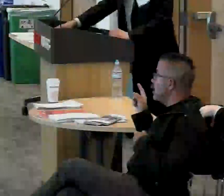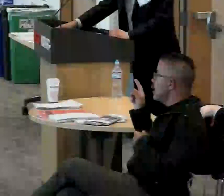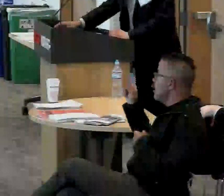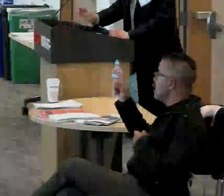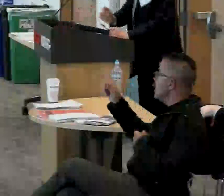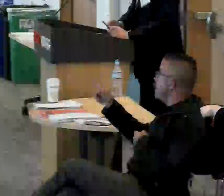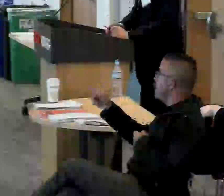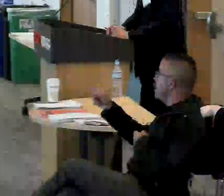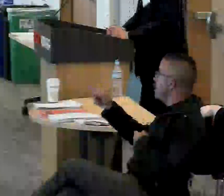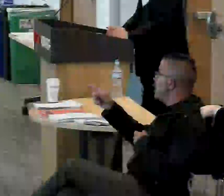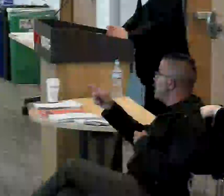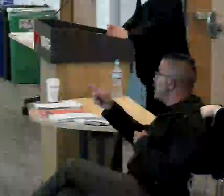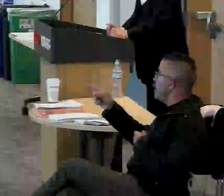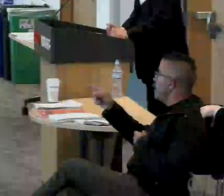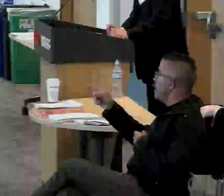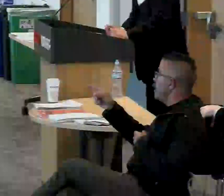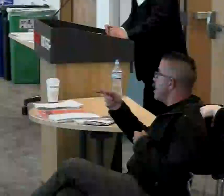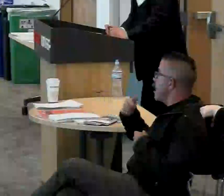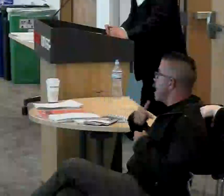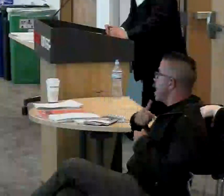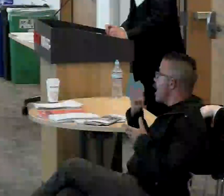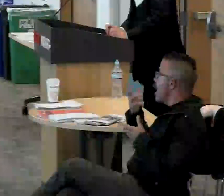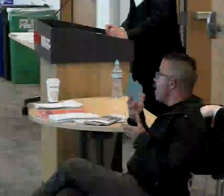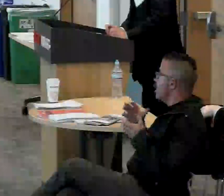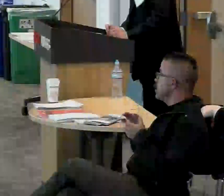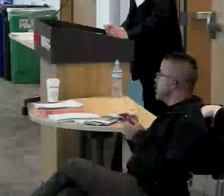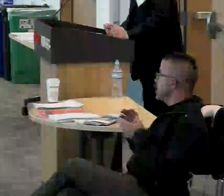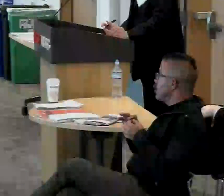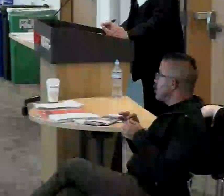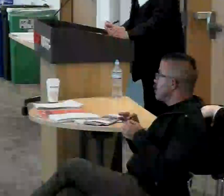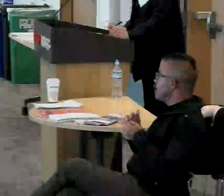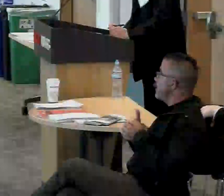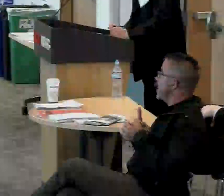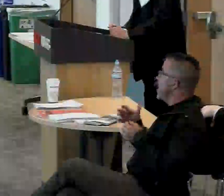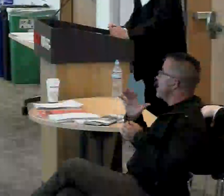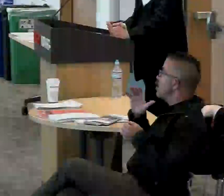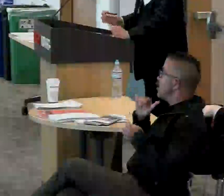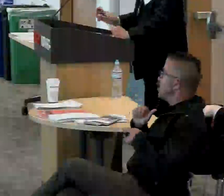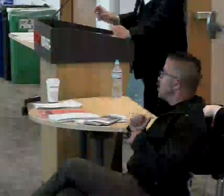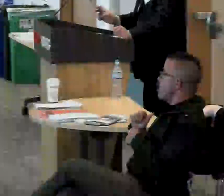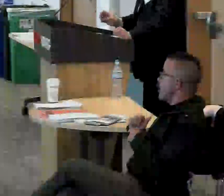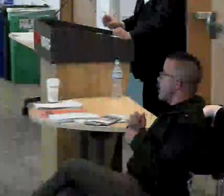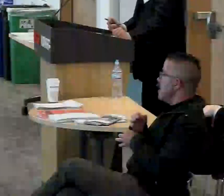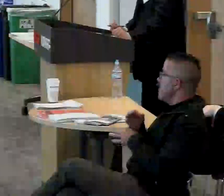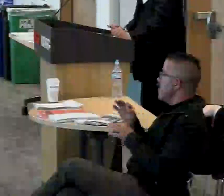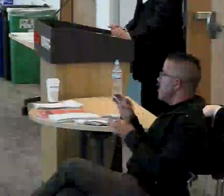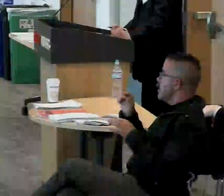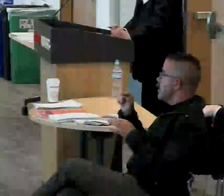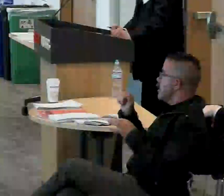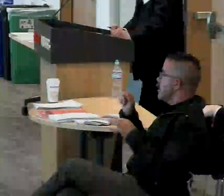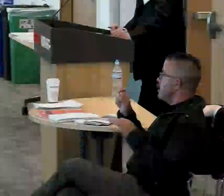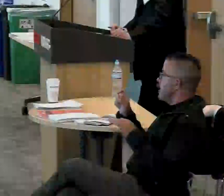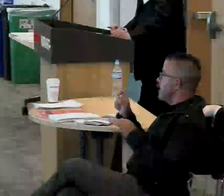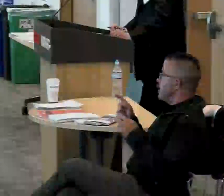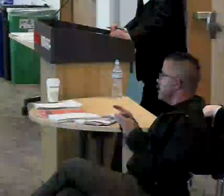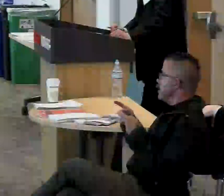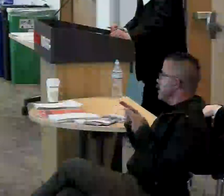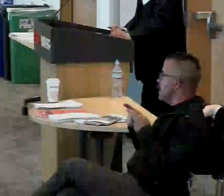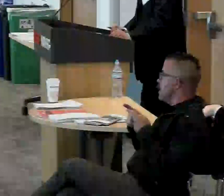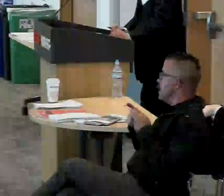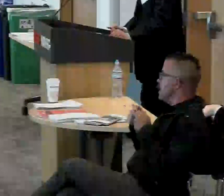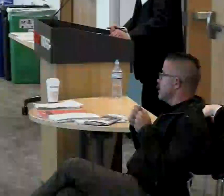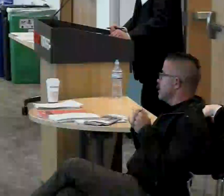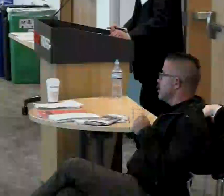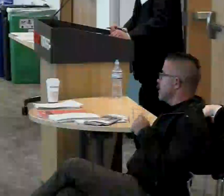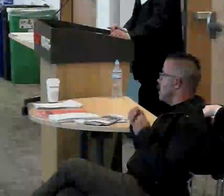I just wanted to mention that as a resource, I worked at one of the free tax sites with